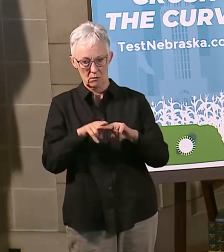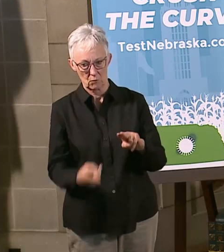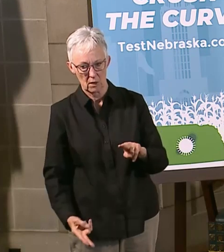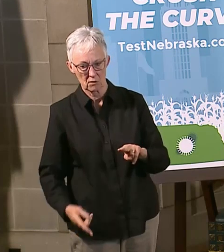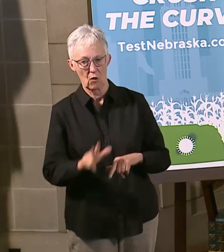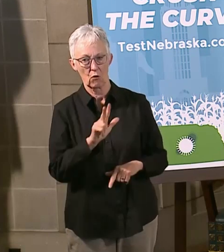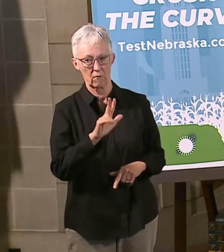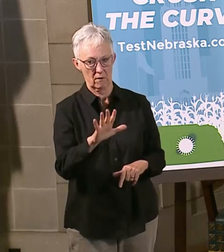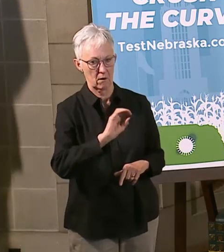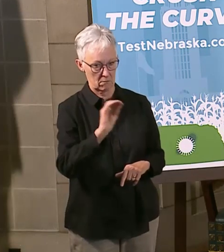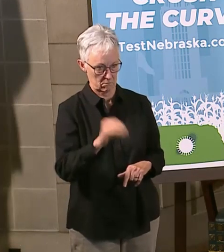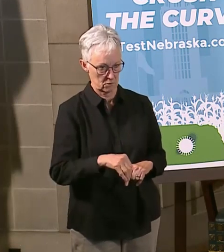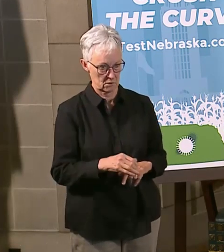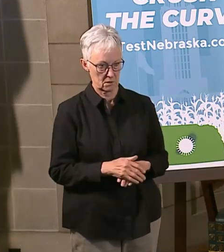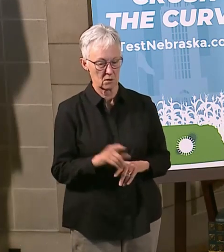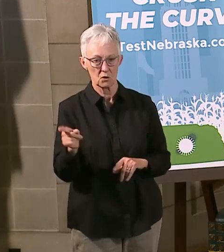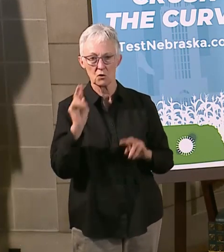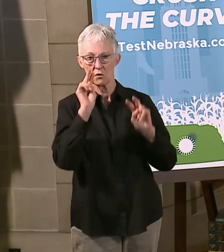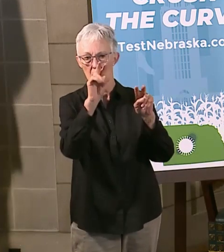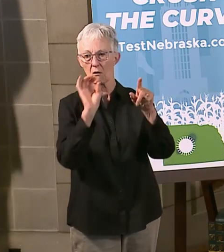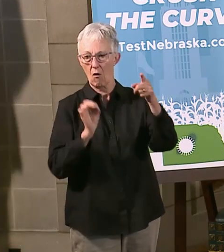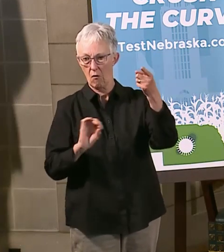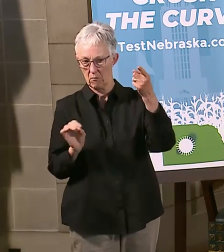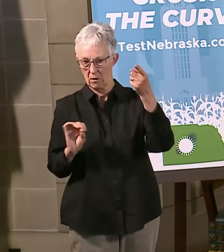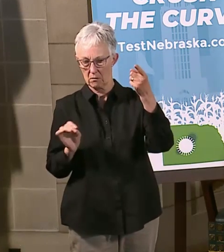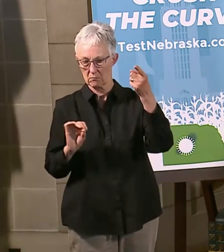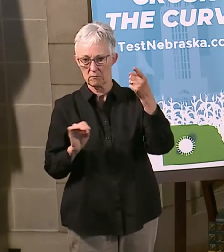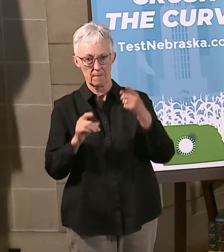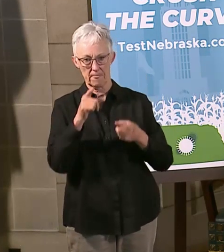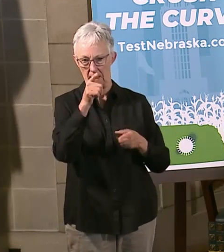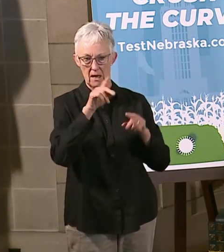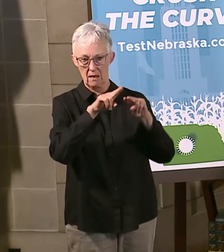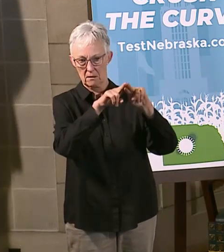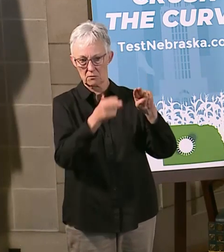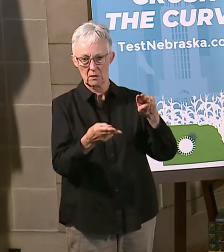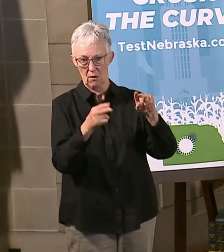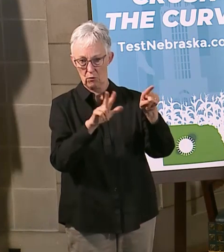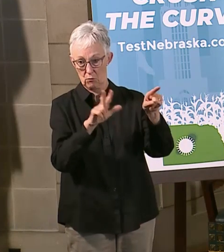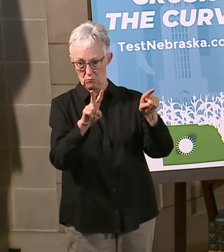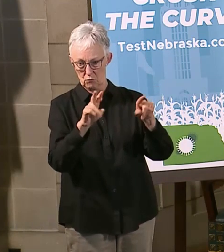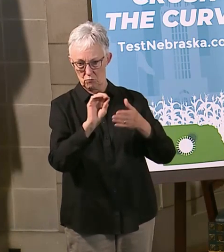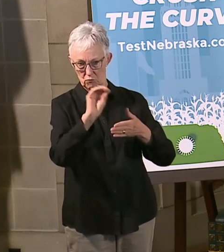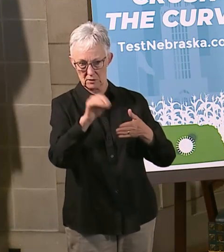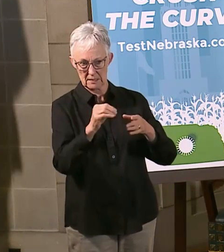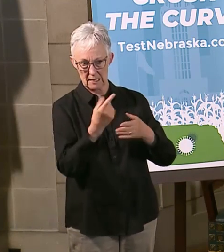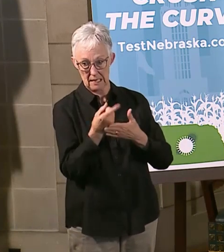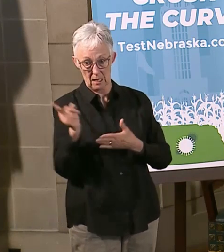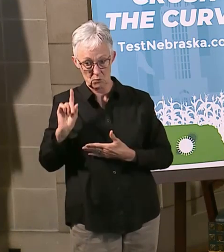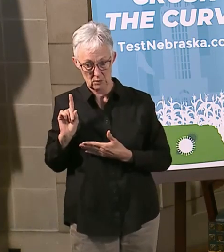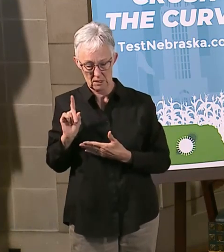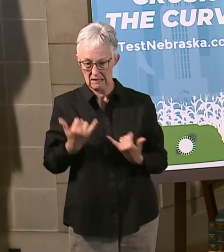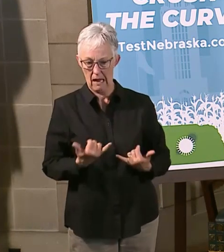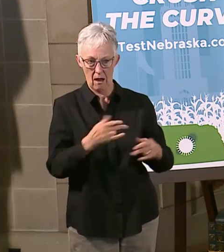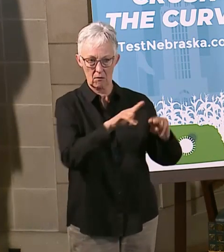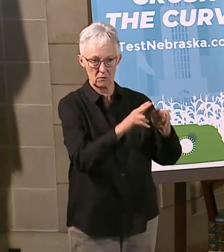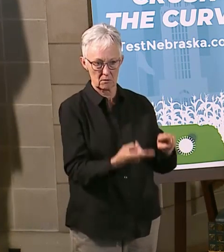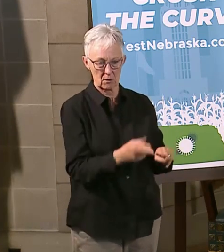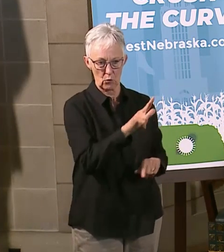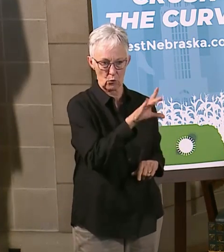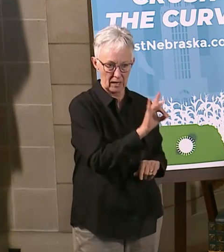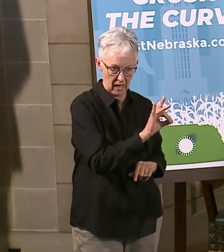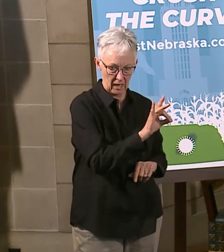35%. If you look at Omaha streets, for example, they were down 32% last week, now they're down 38%. Lincoln was